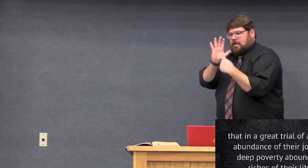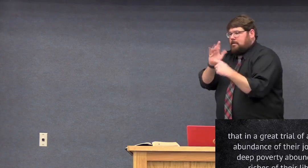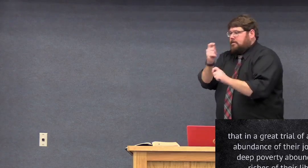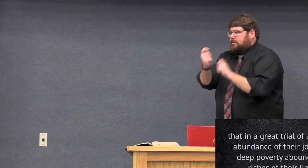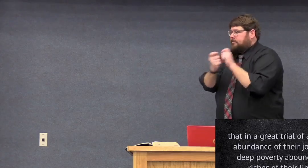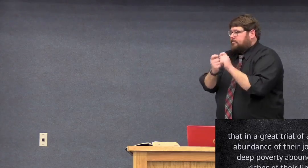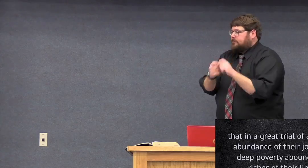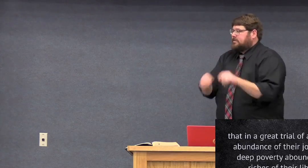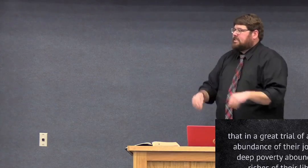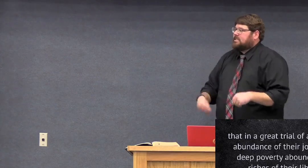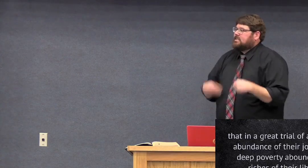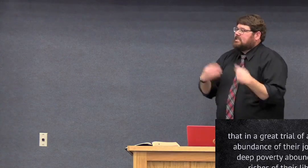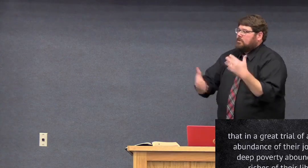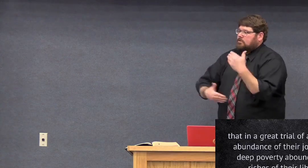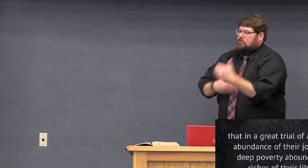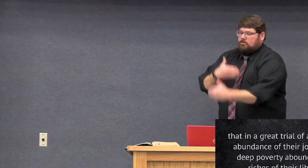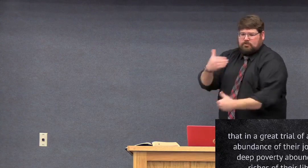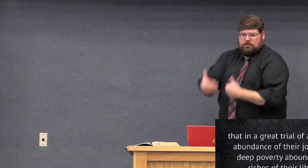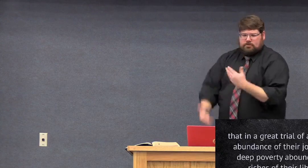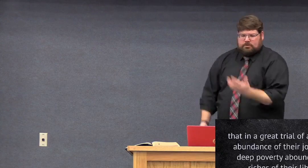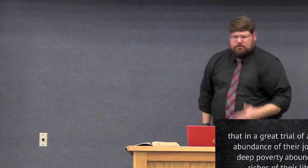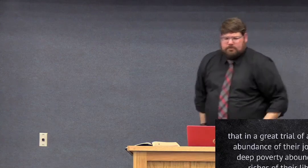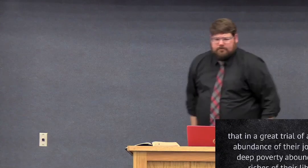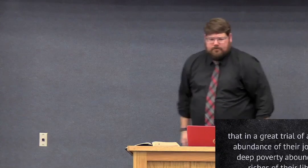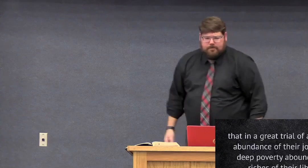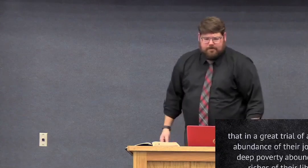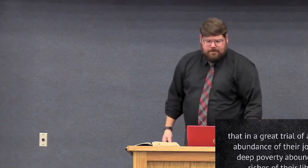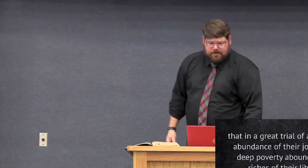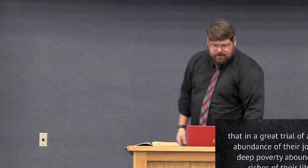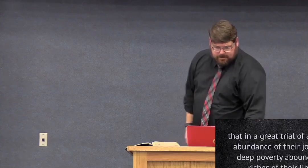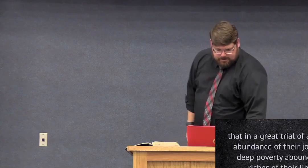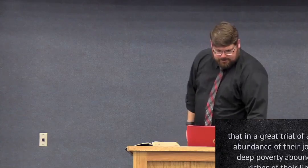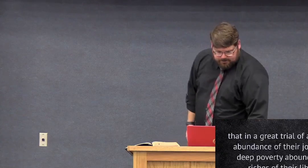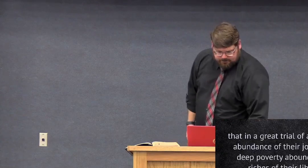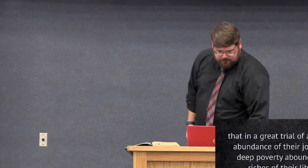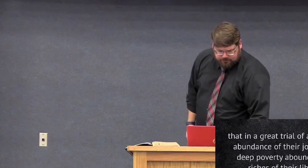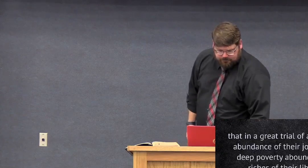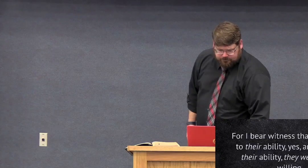in Thessalonians was an example to other churches in their generosity.